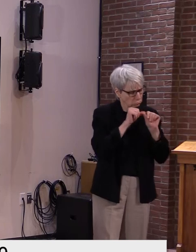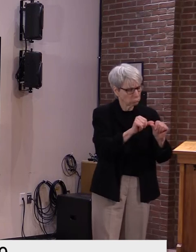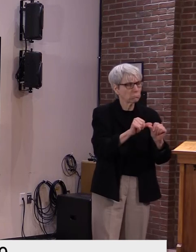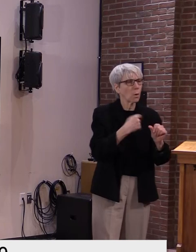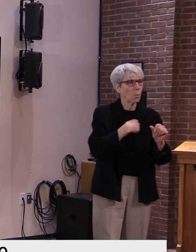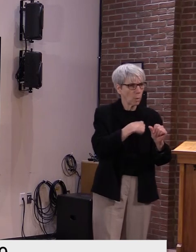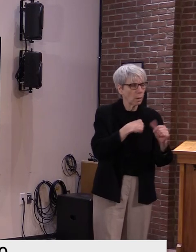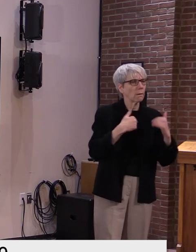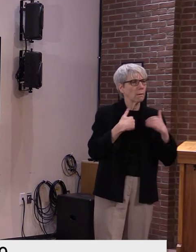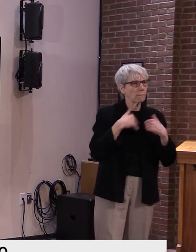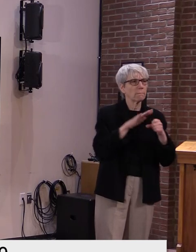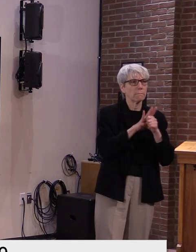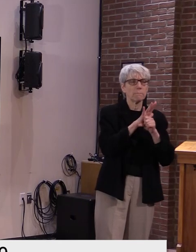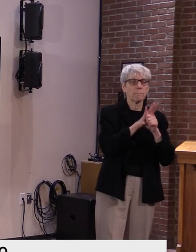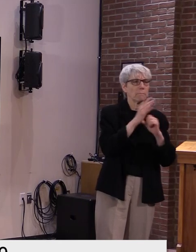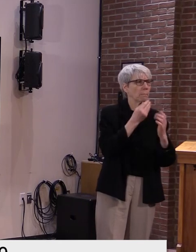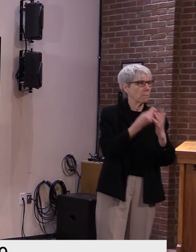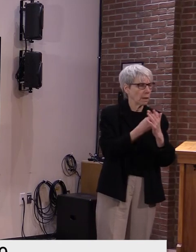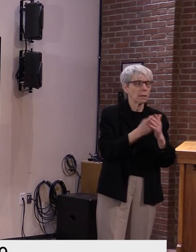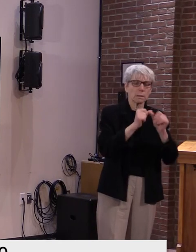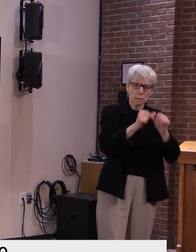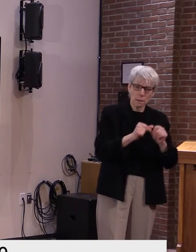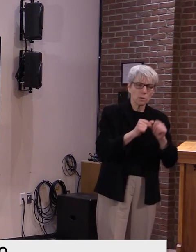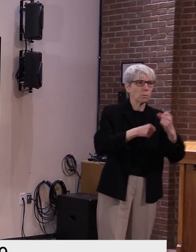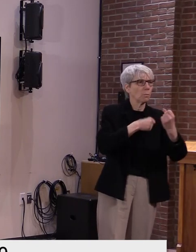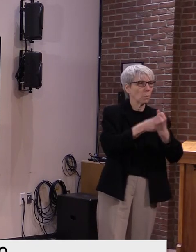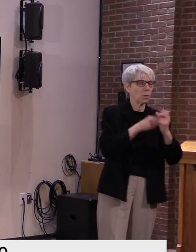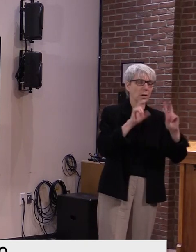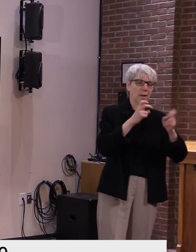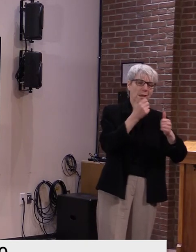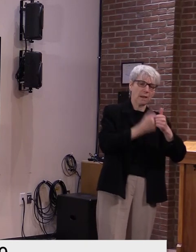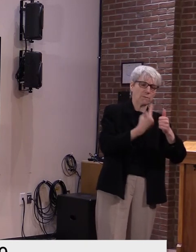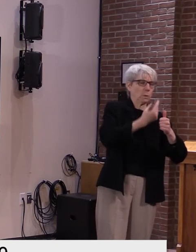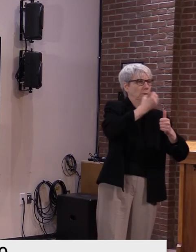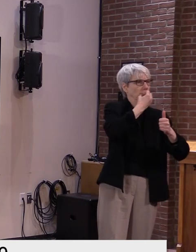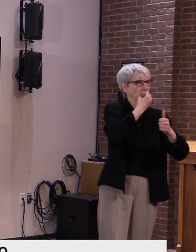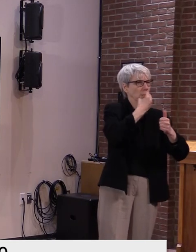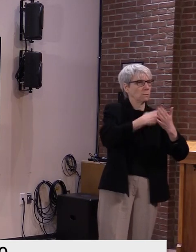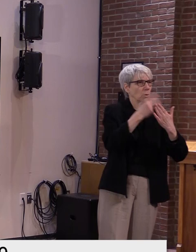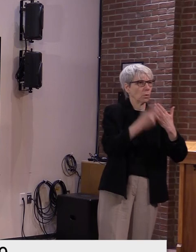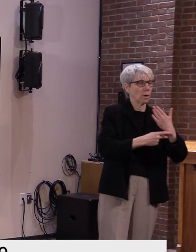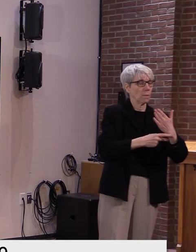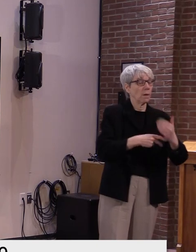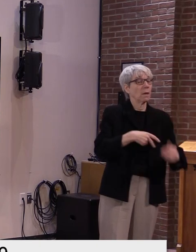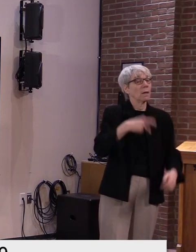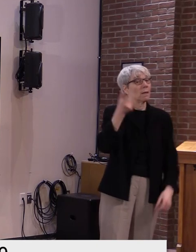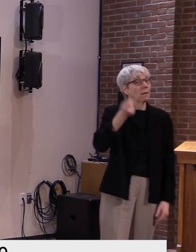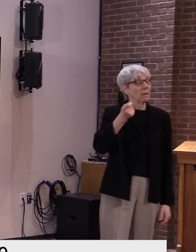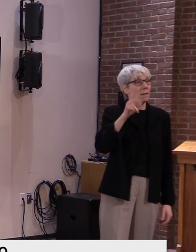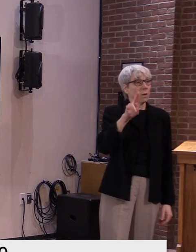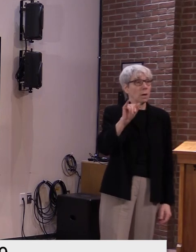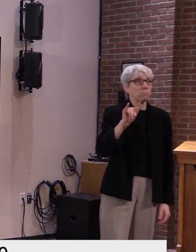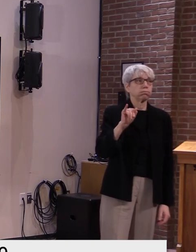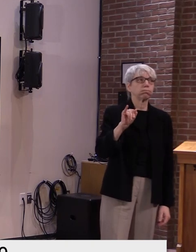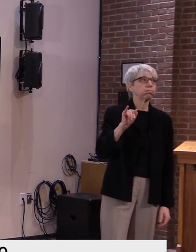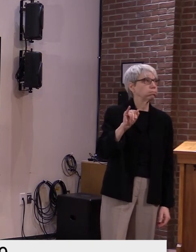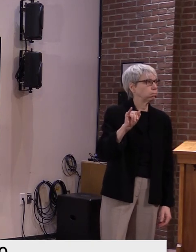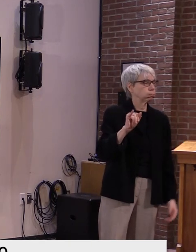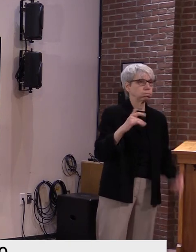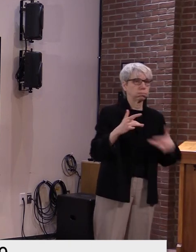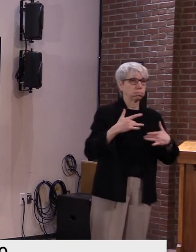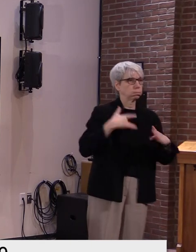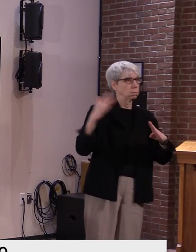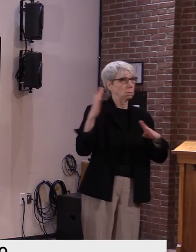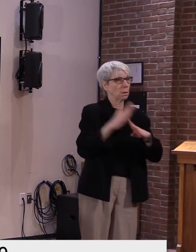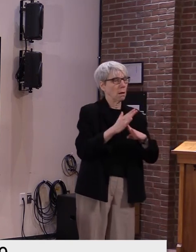to continue for a bit. The unemployment insurance is my biggest worry at this point,